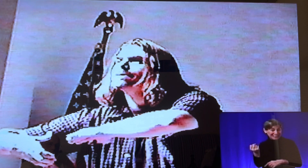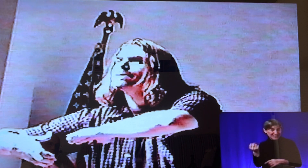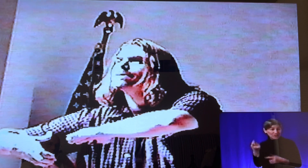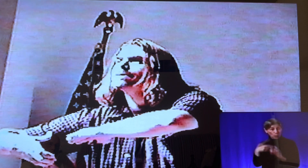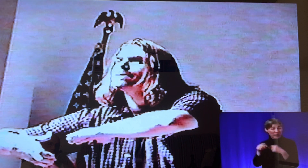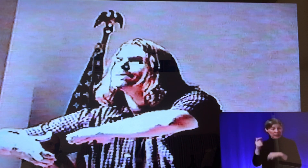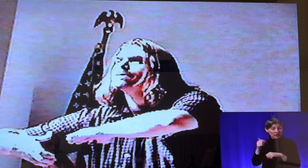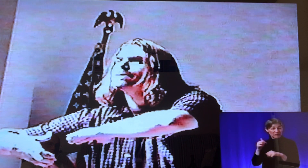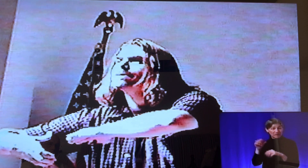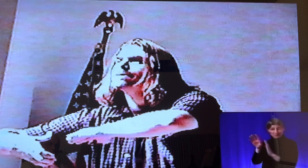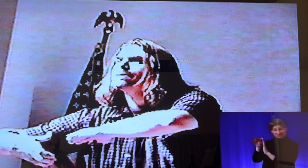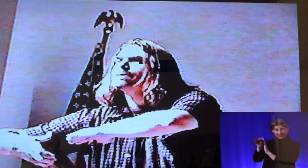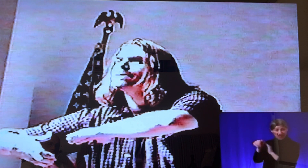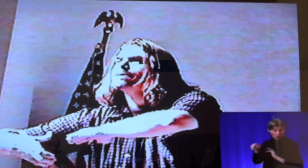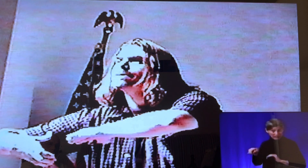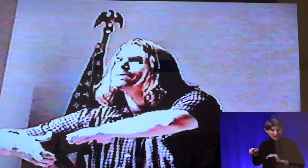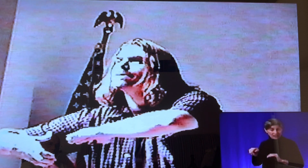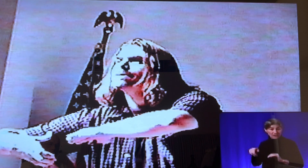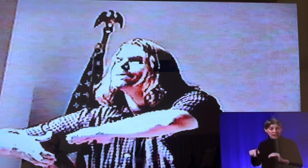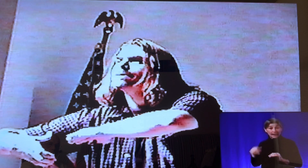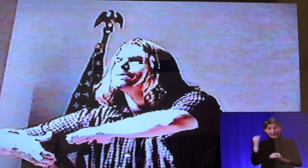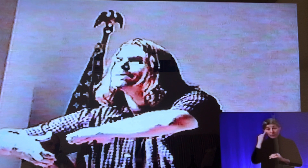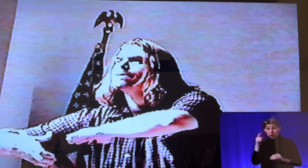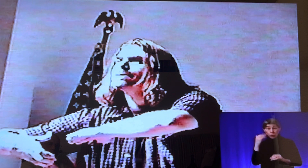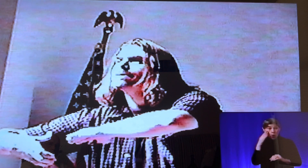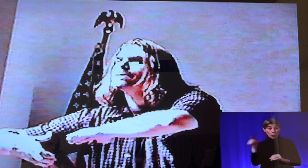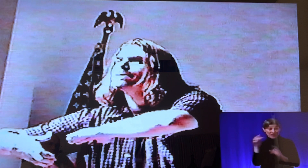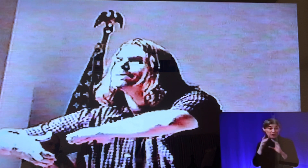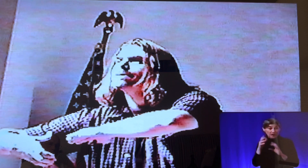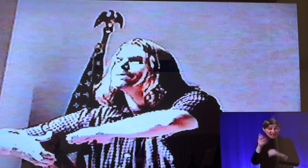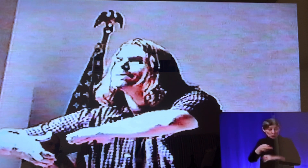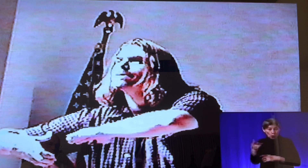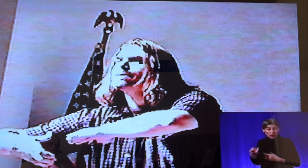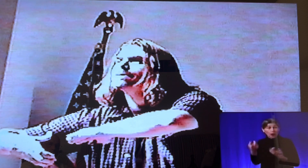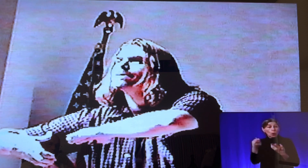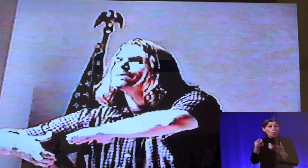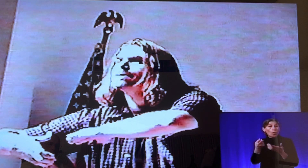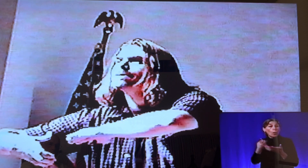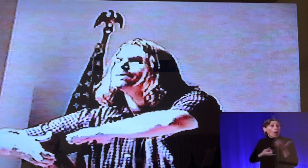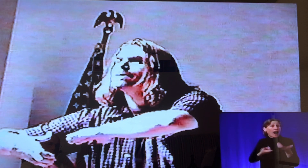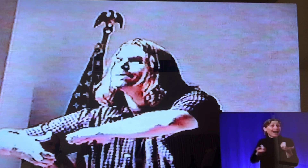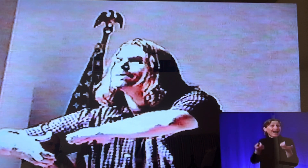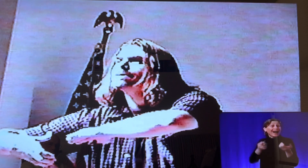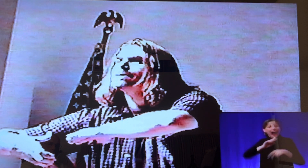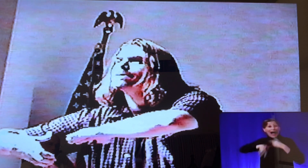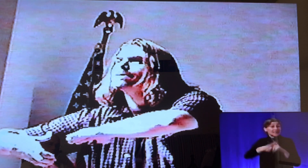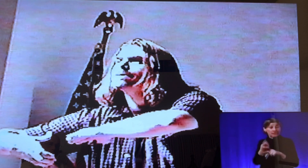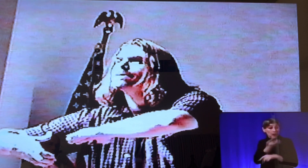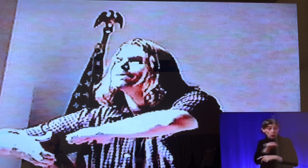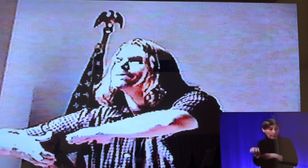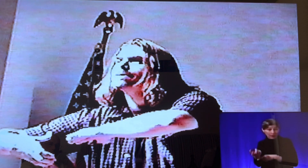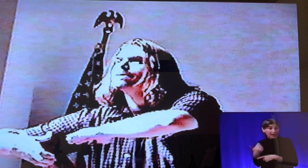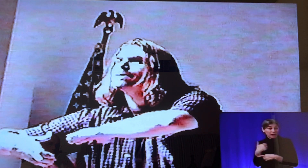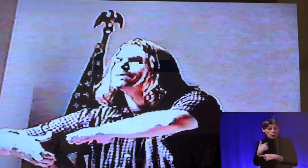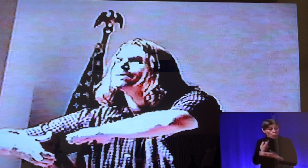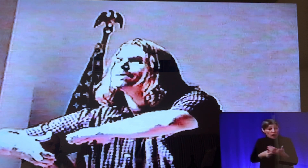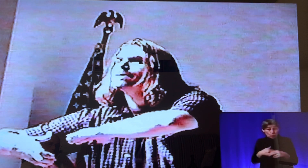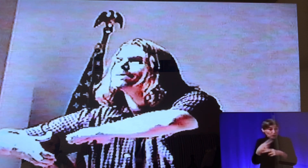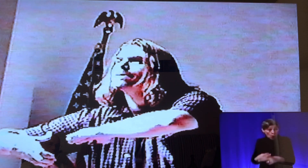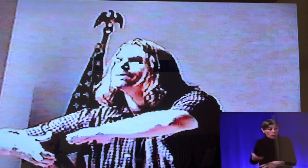maybe. And if you know historically what kinds of equipment and what they were called back then, you could pull it in here.